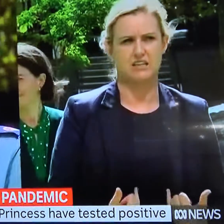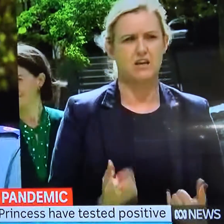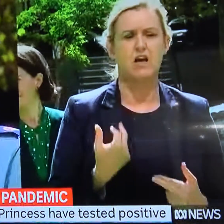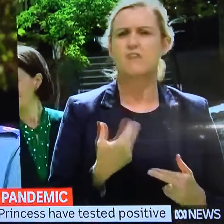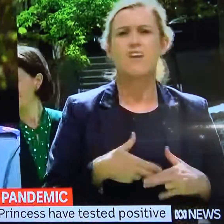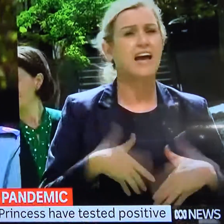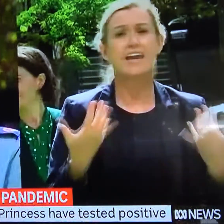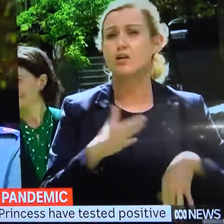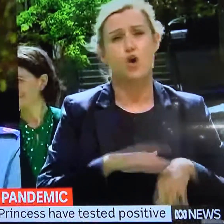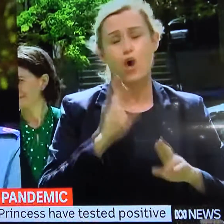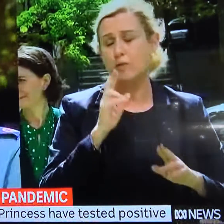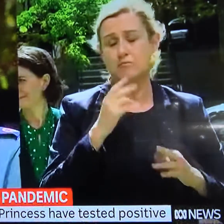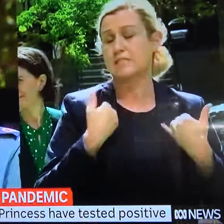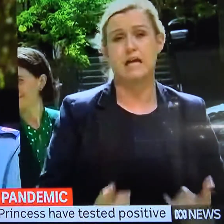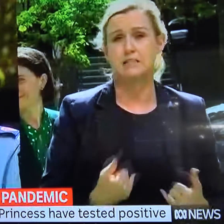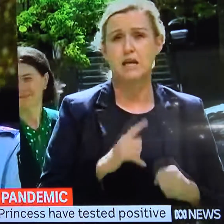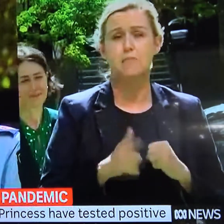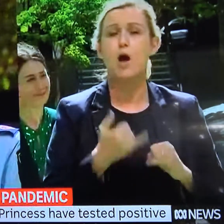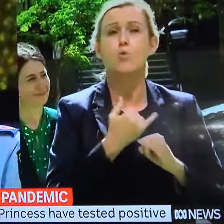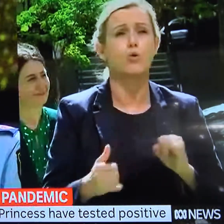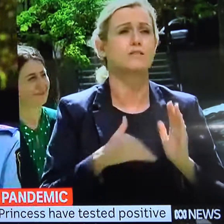time, particularly during COVID.